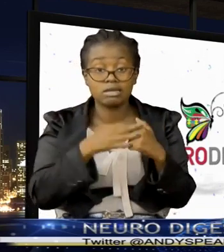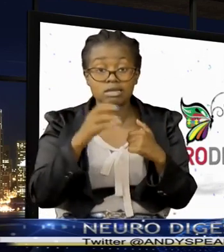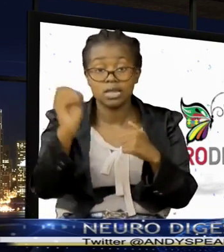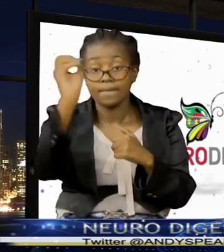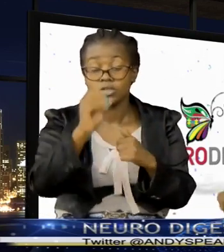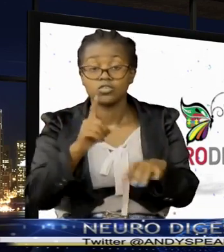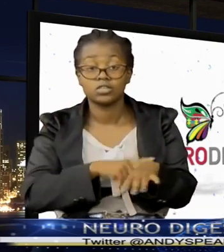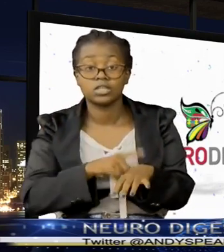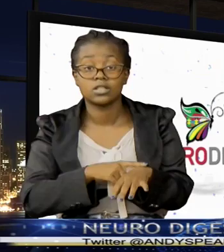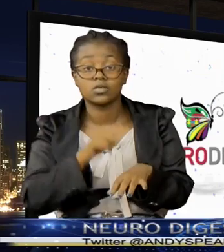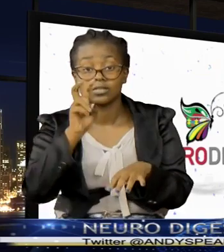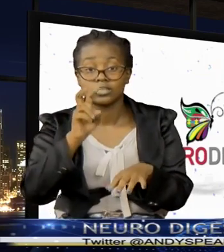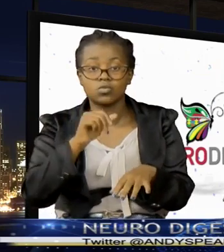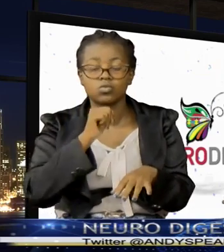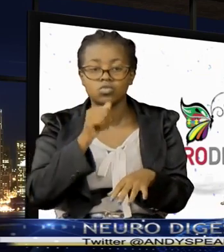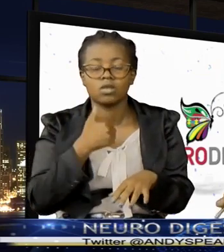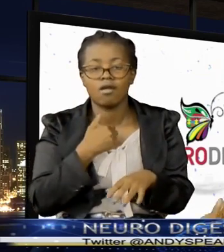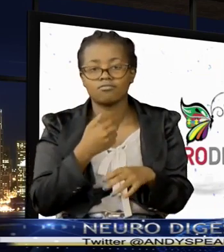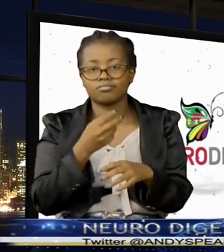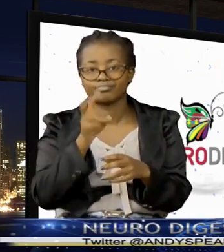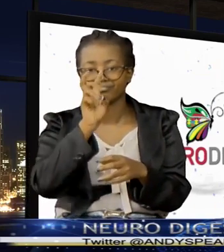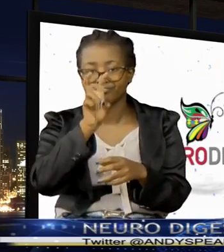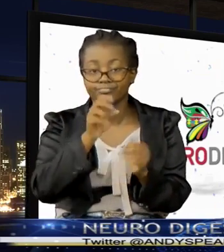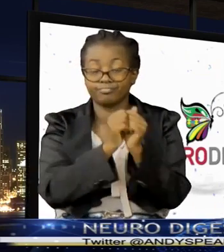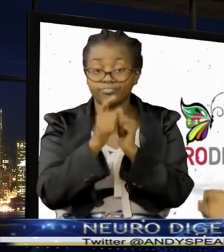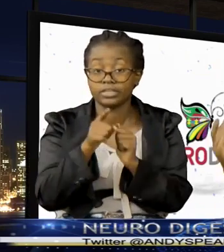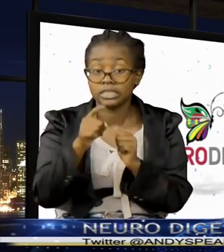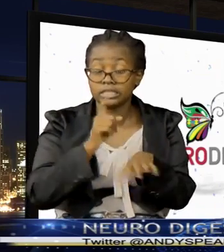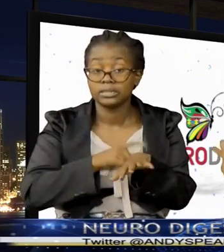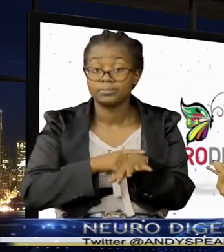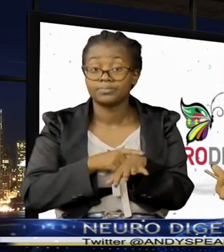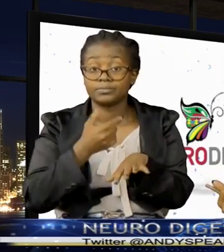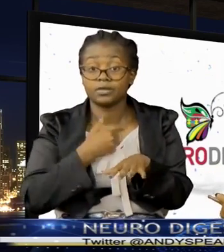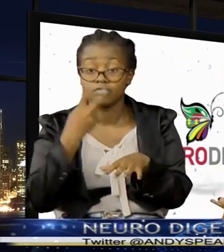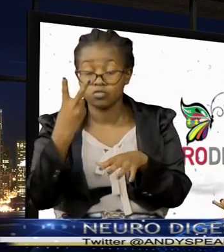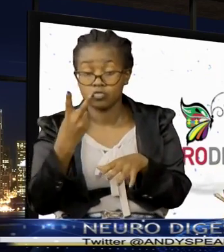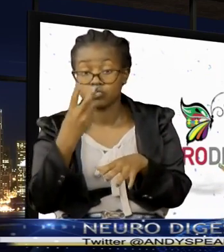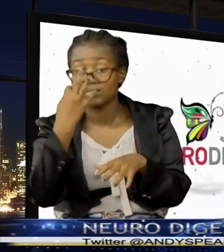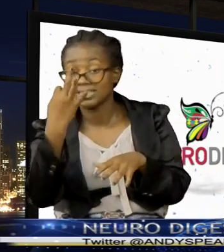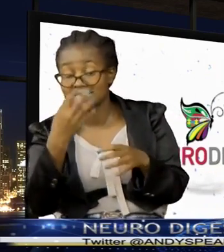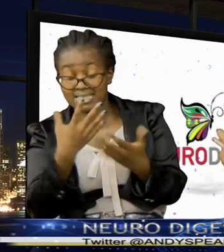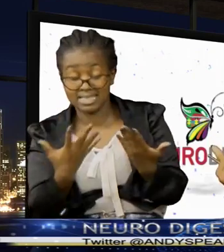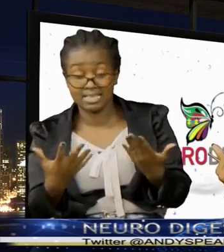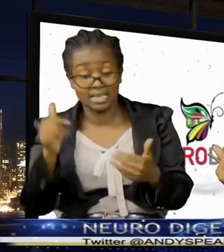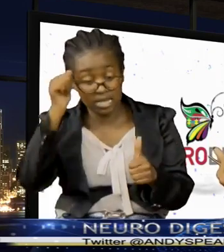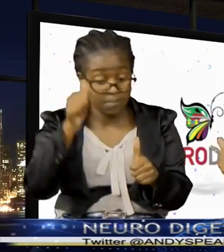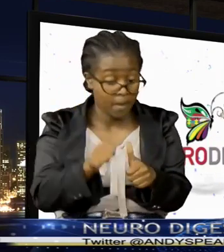you will see they will not have eye contact with you, because at this time they have to do 3 things also. Remember what you asked,